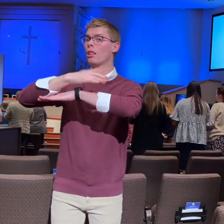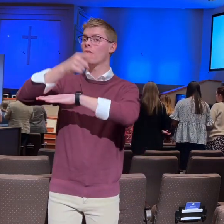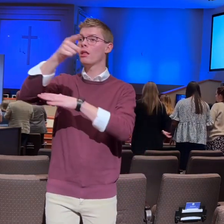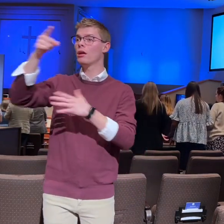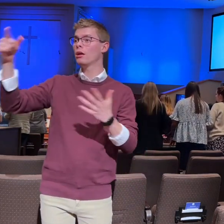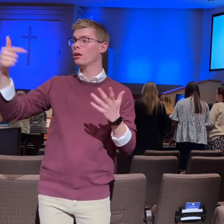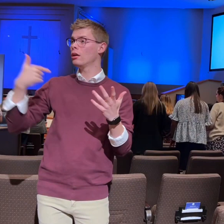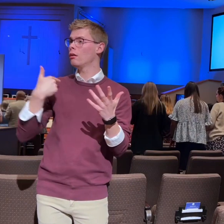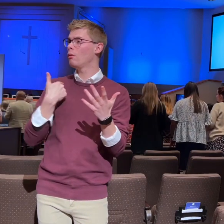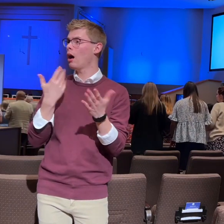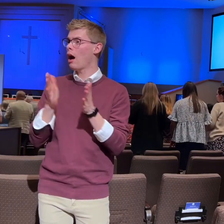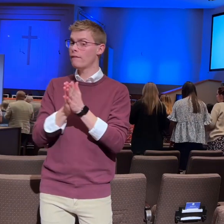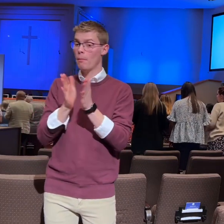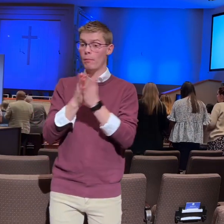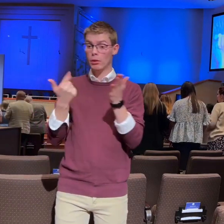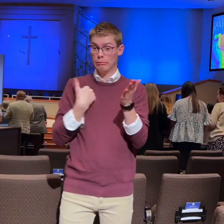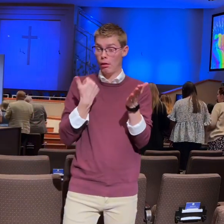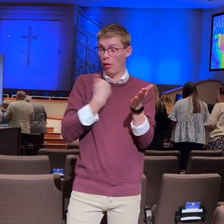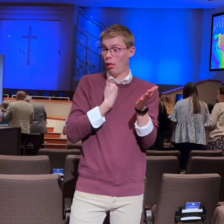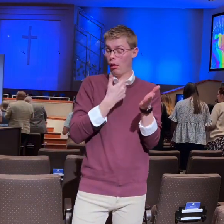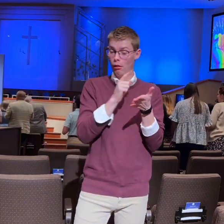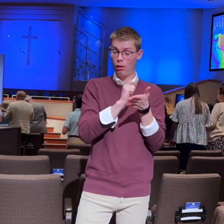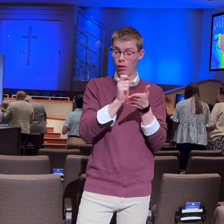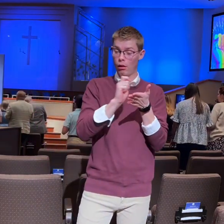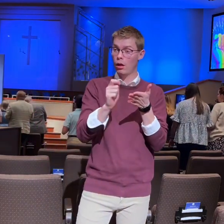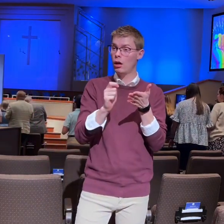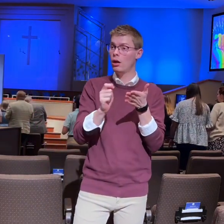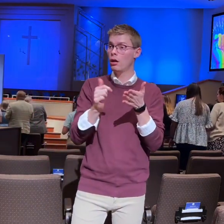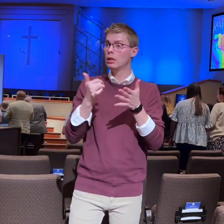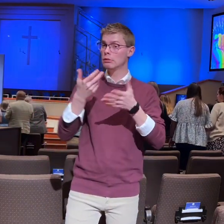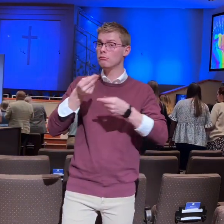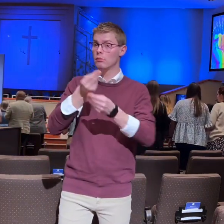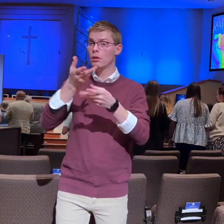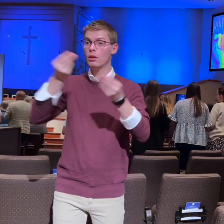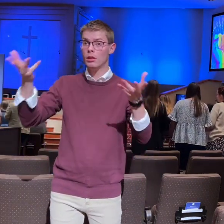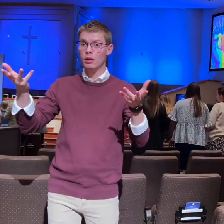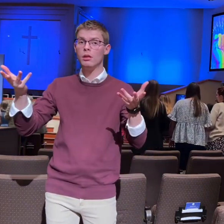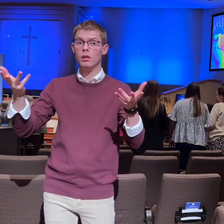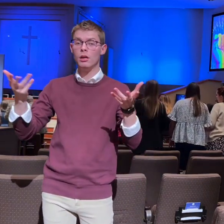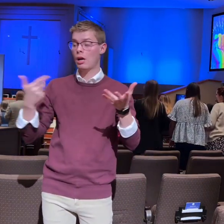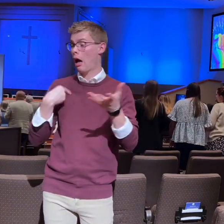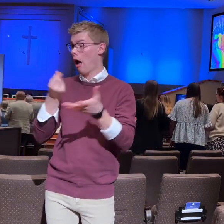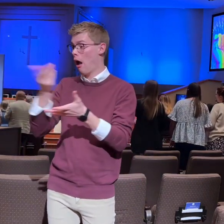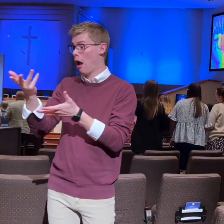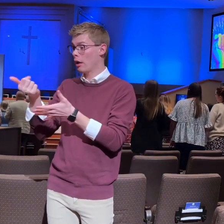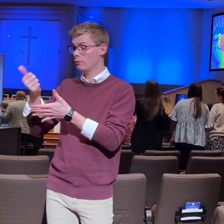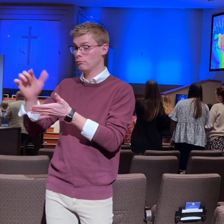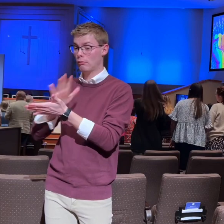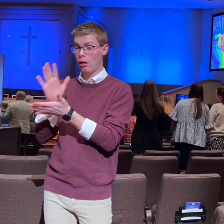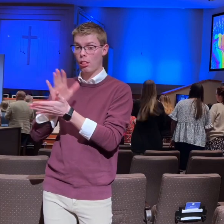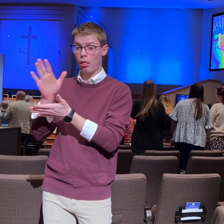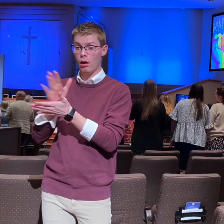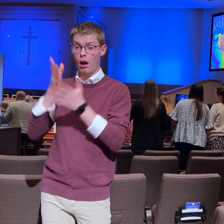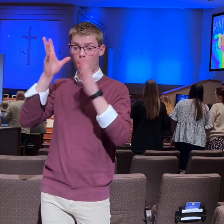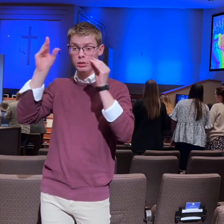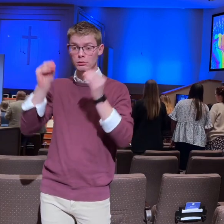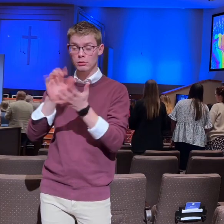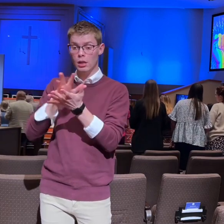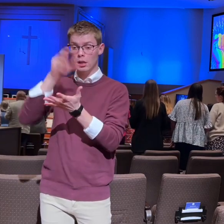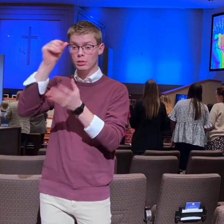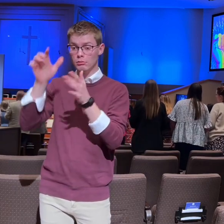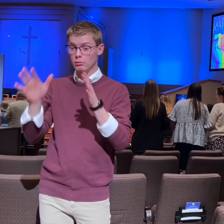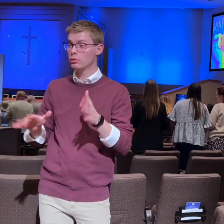I've written a booklet that I would like to make available to our church family. I gave it to the college students as part of their instruction this semester.